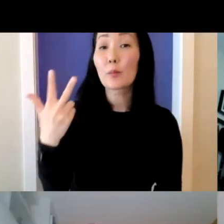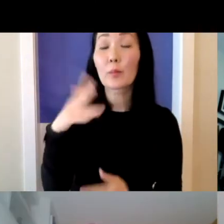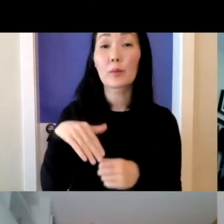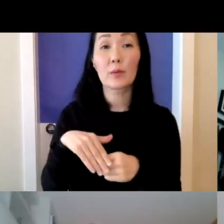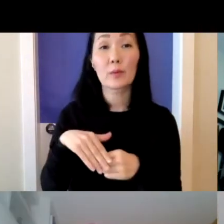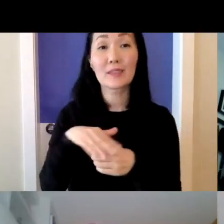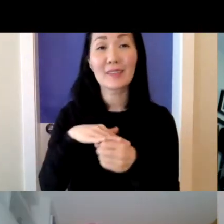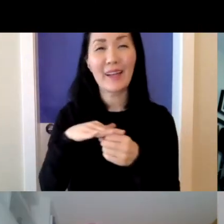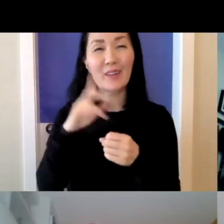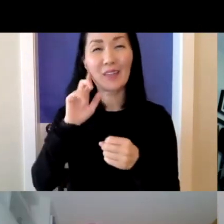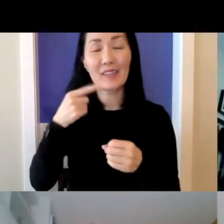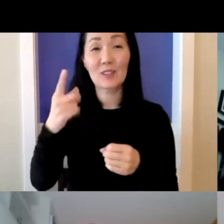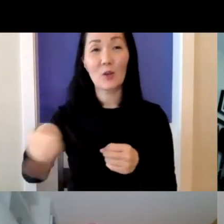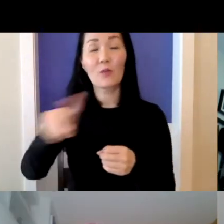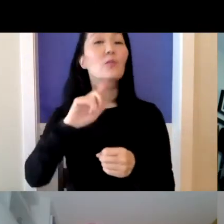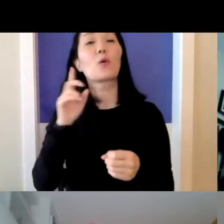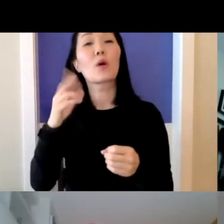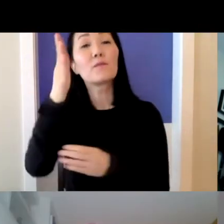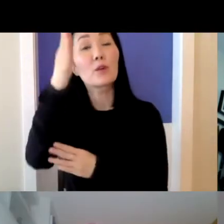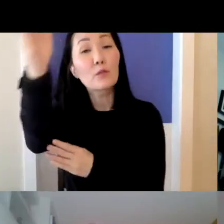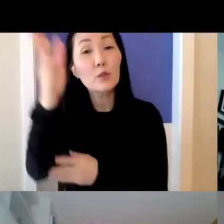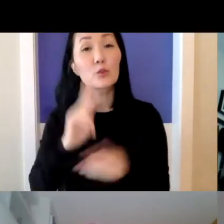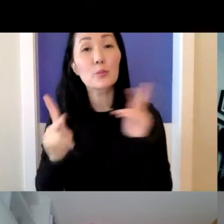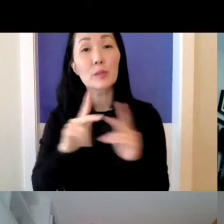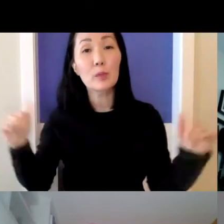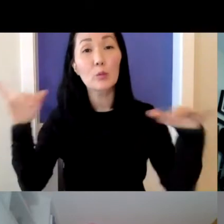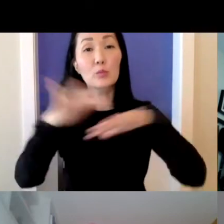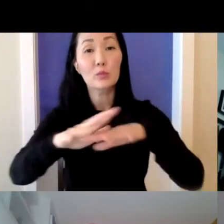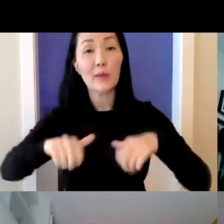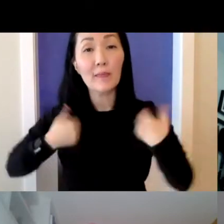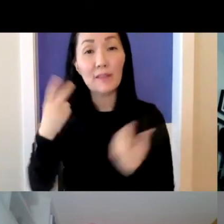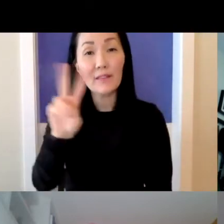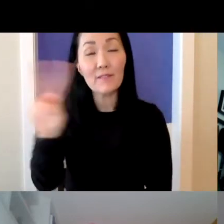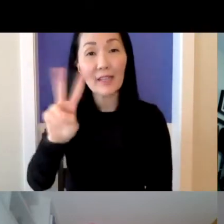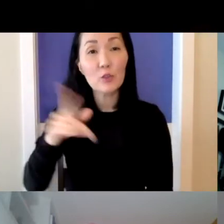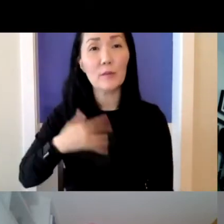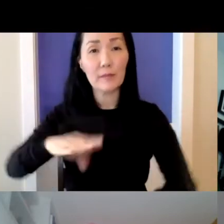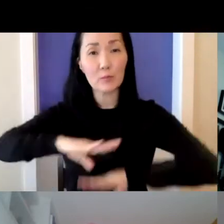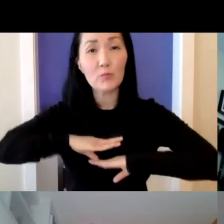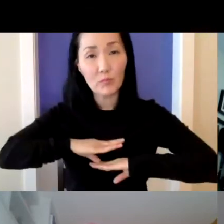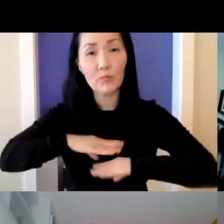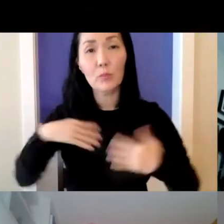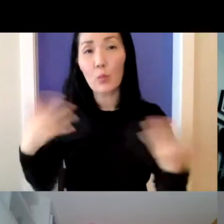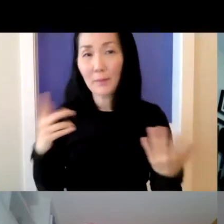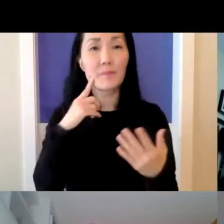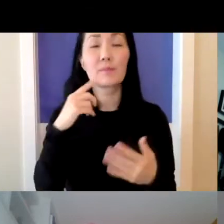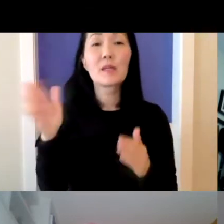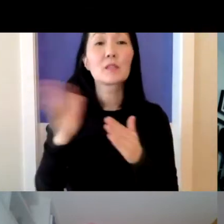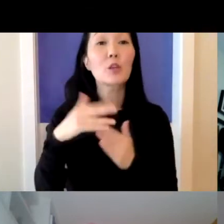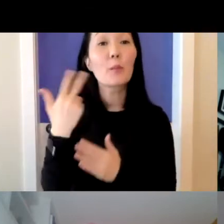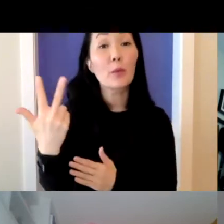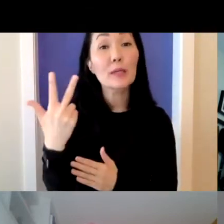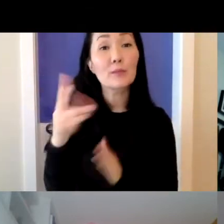future residents and help the city prosper? And it's also multiple choice. You can feel free to pick up to